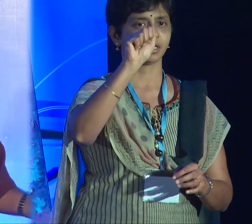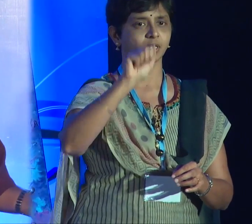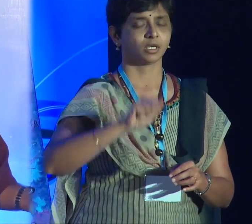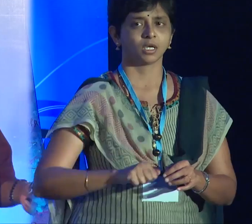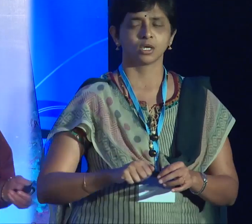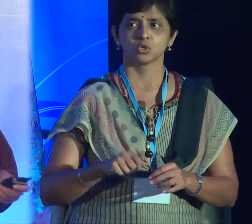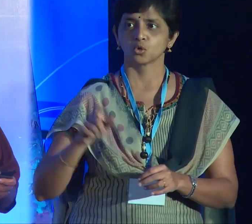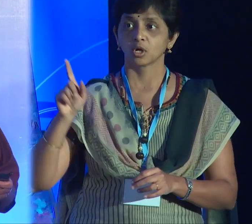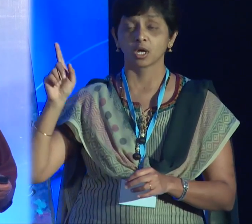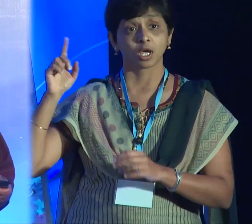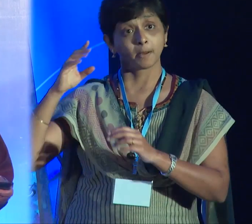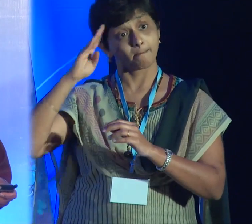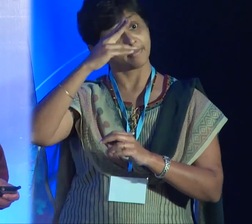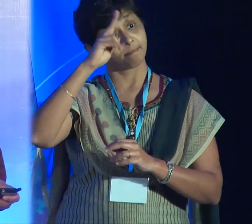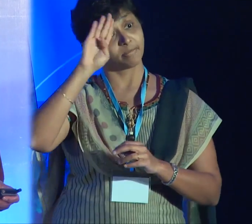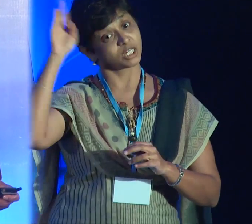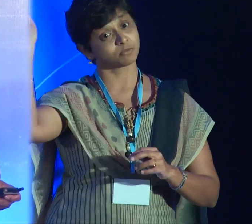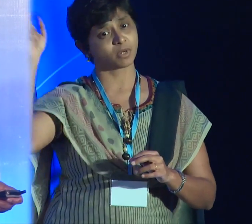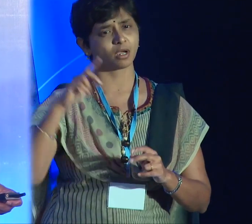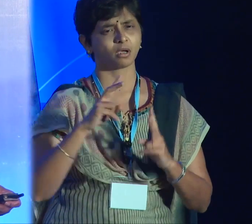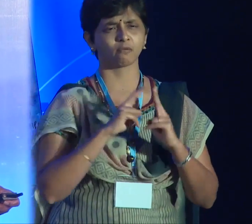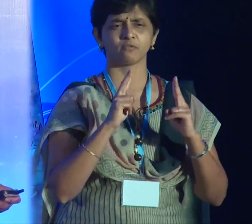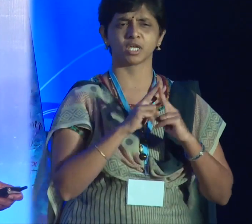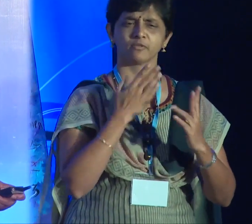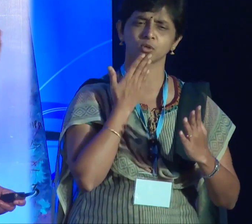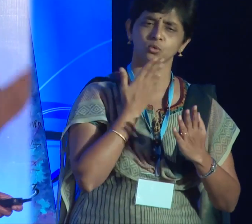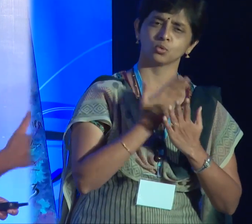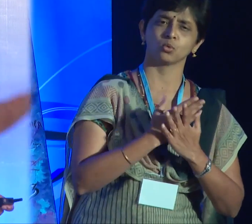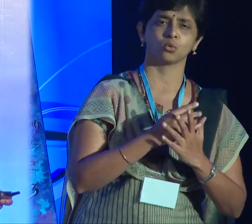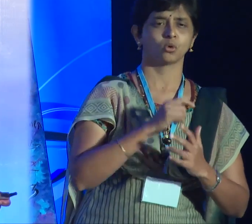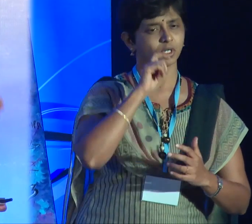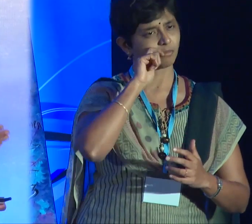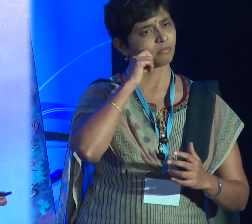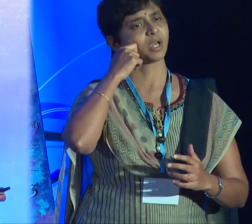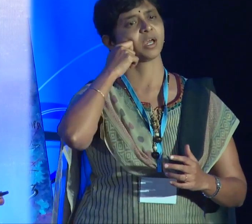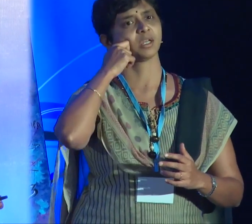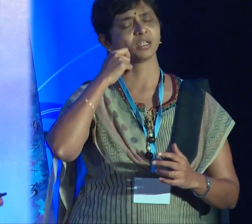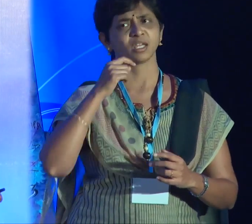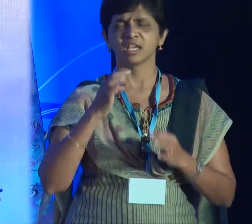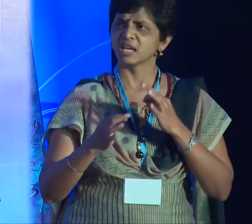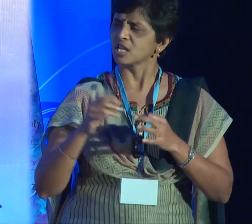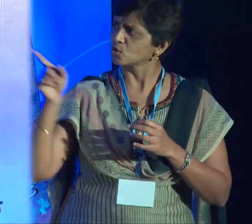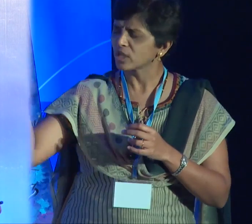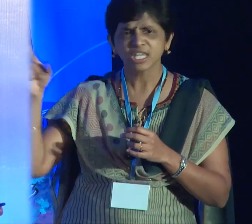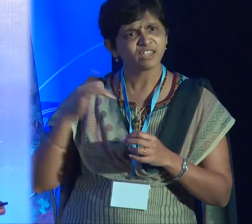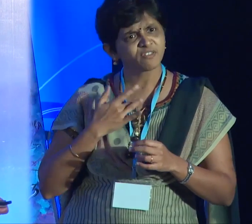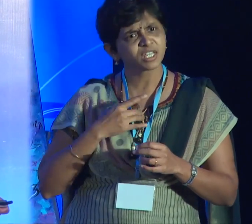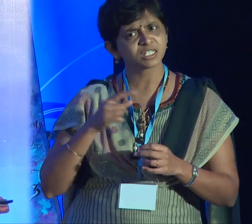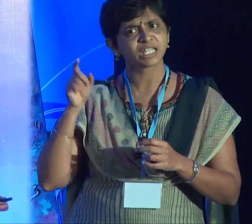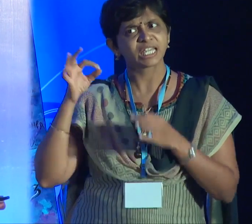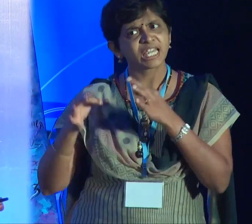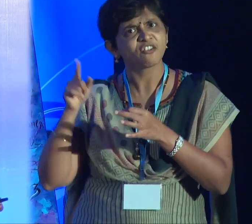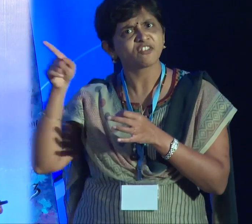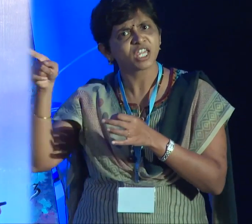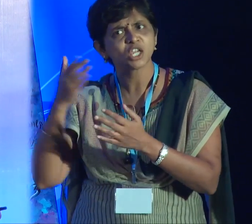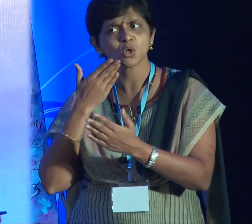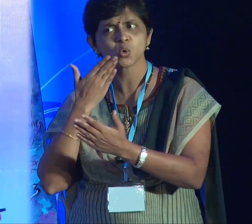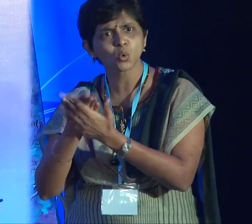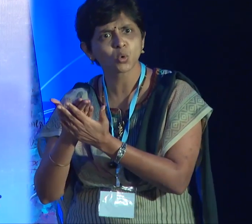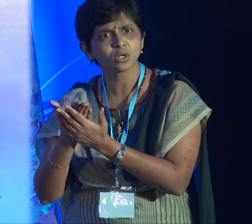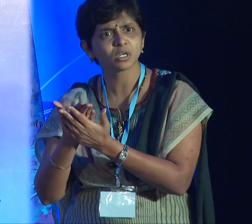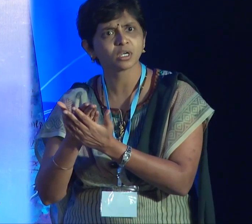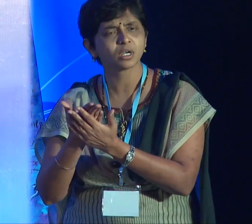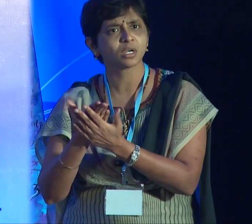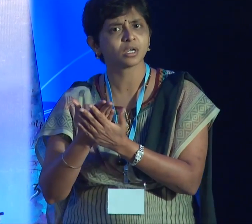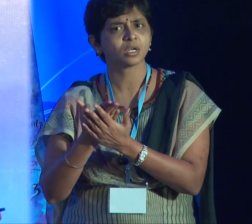man. And I've always asked myself, if he's such a great noble man, why is he